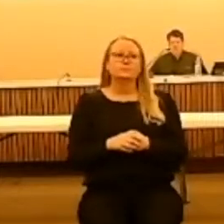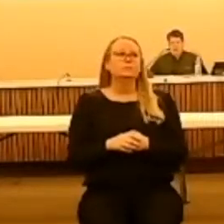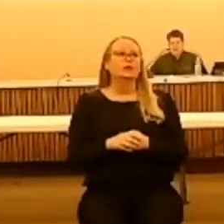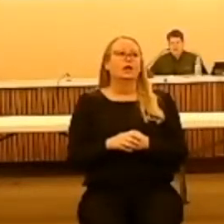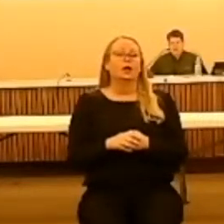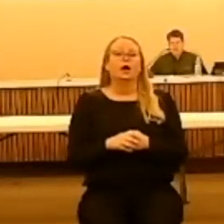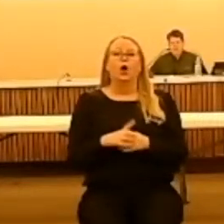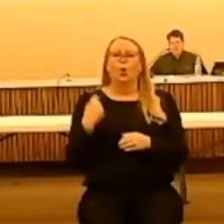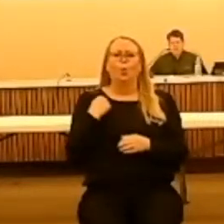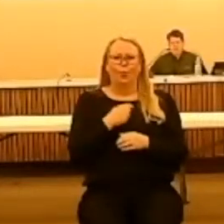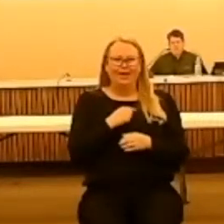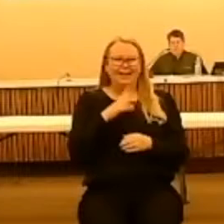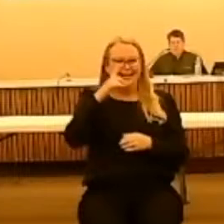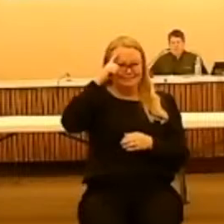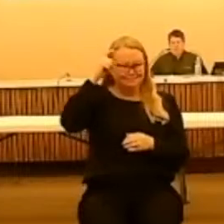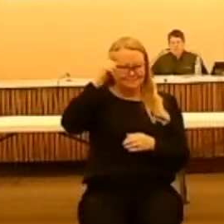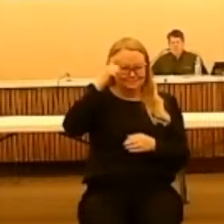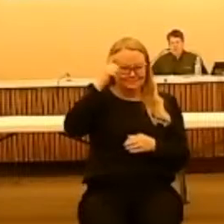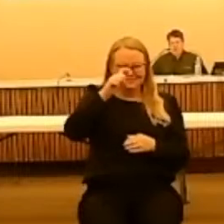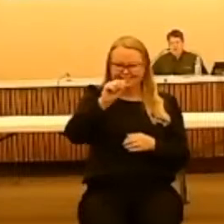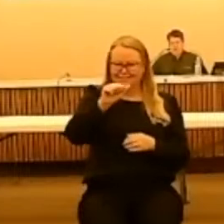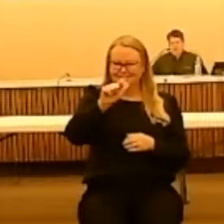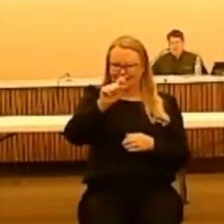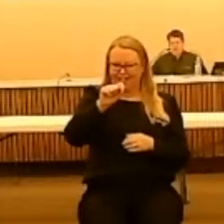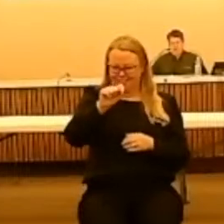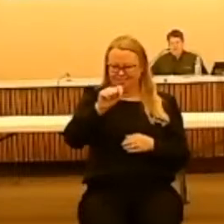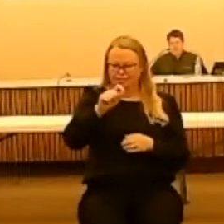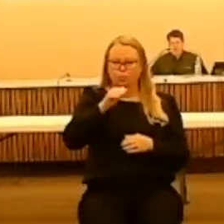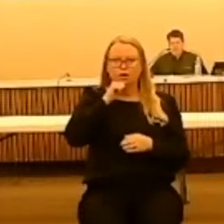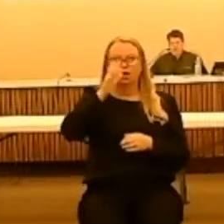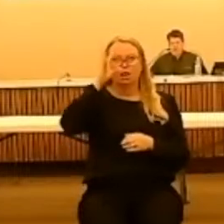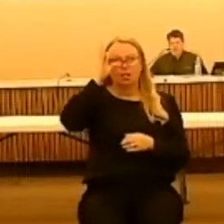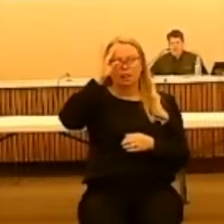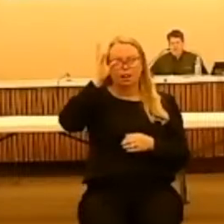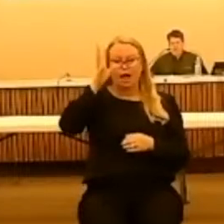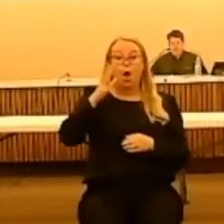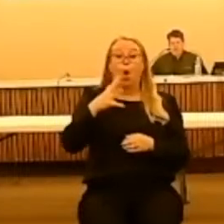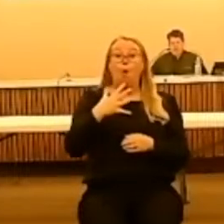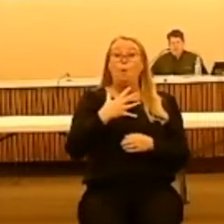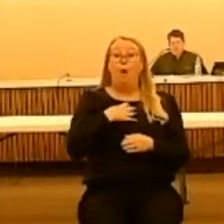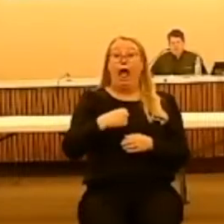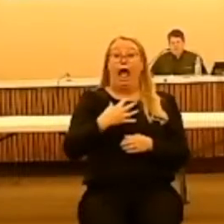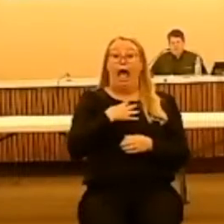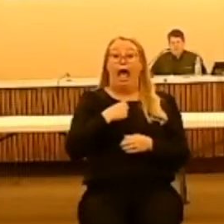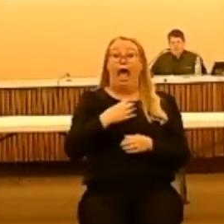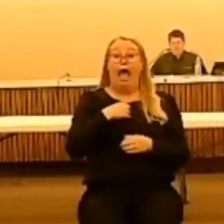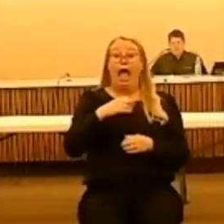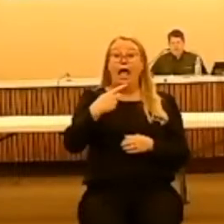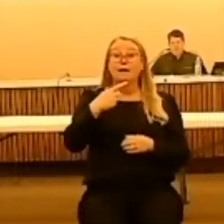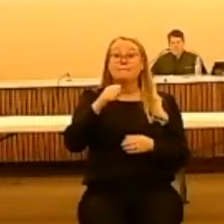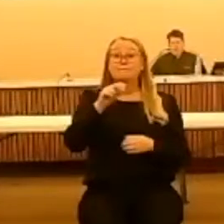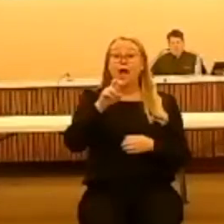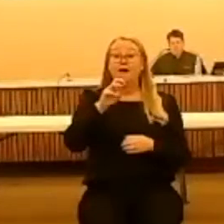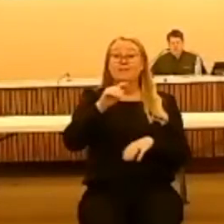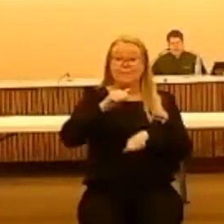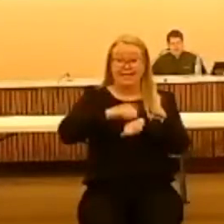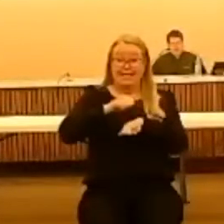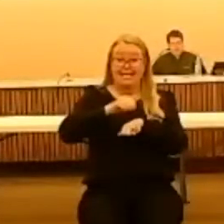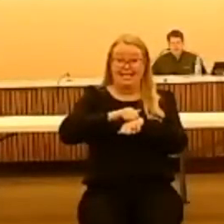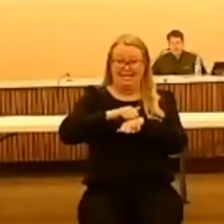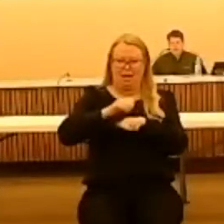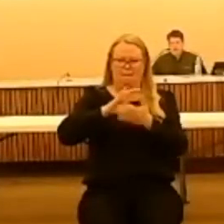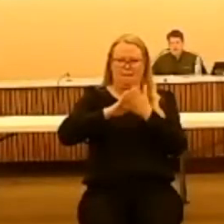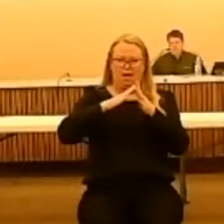sensibly salt. So you won't see, you know, the bright white pavement like you do in some places where they oversalt.